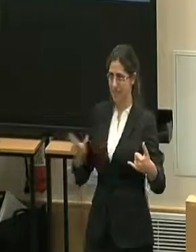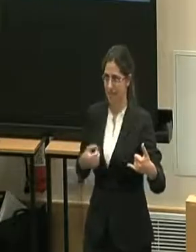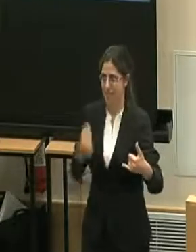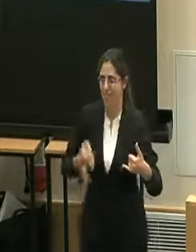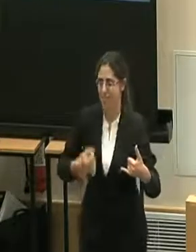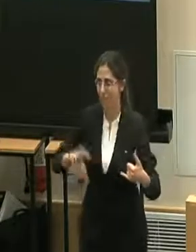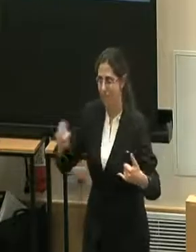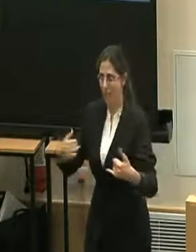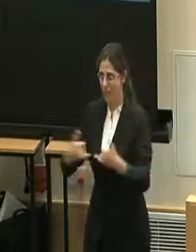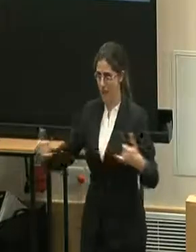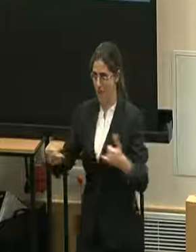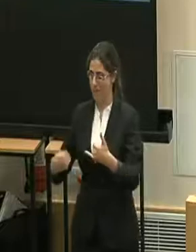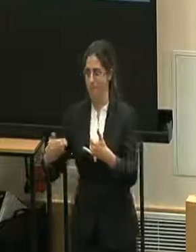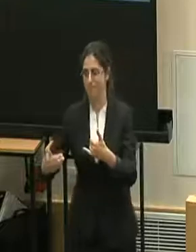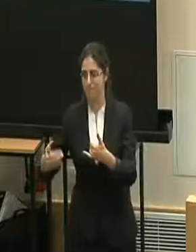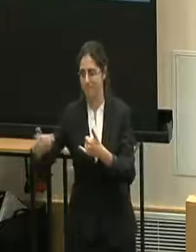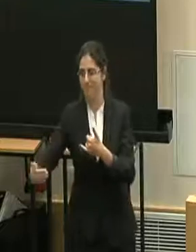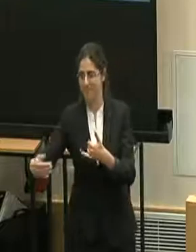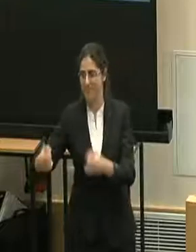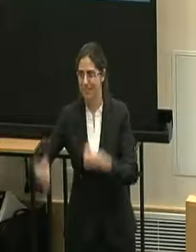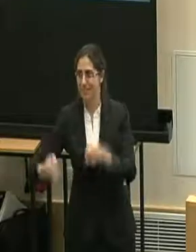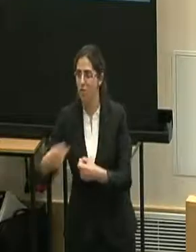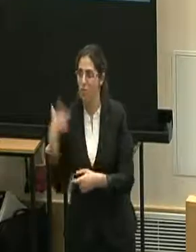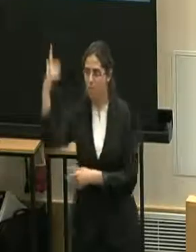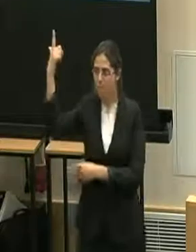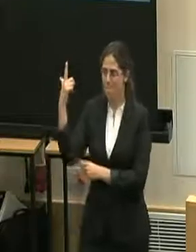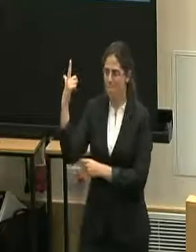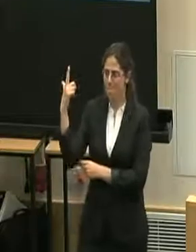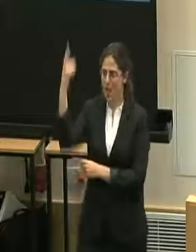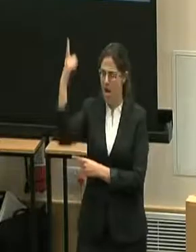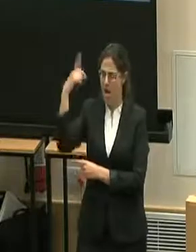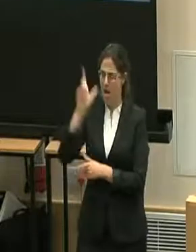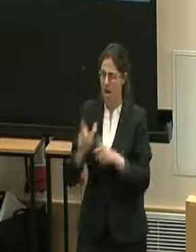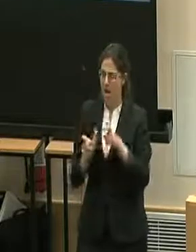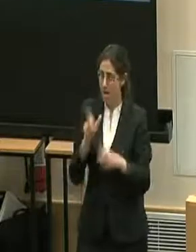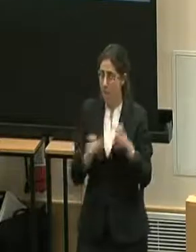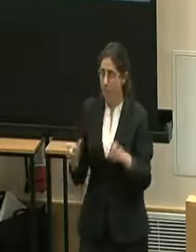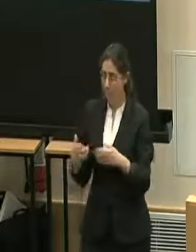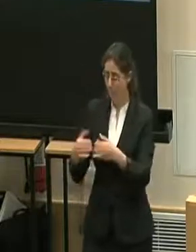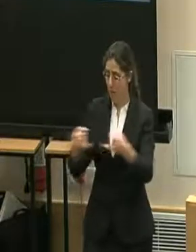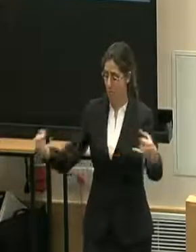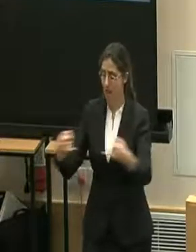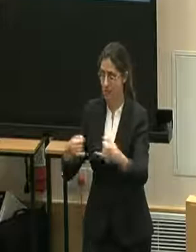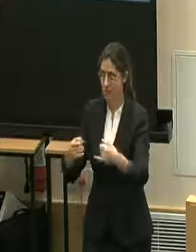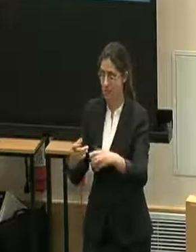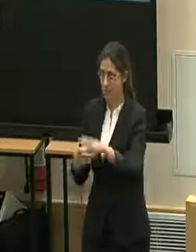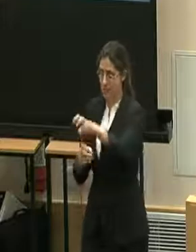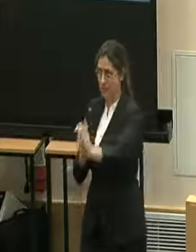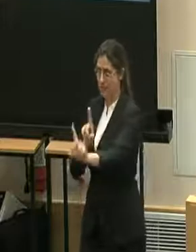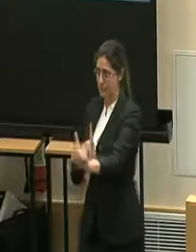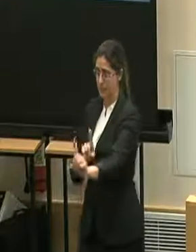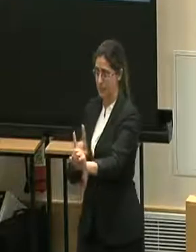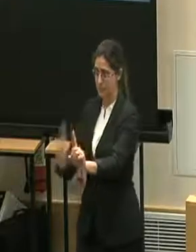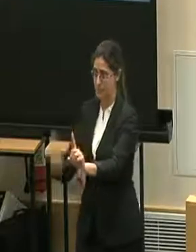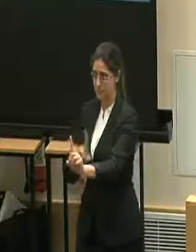line. You fire the gun and the people who are closer tend to win.